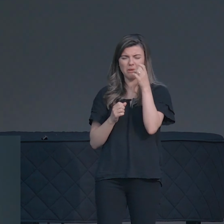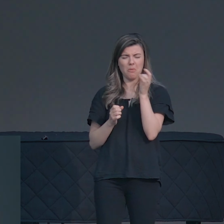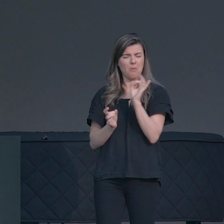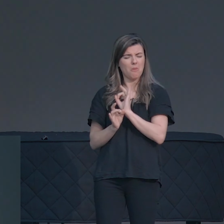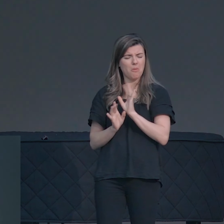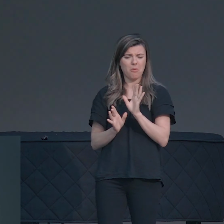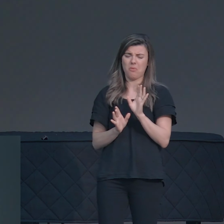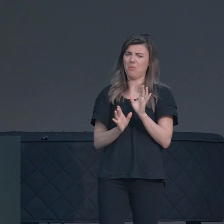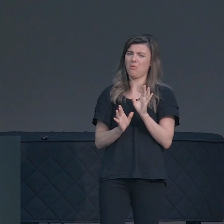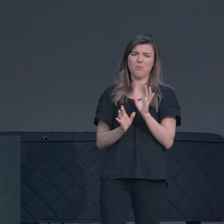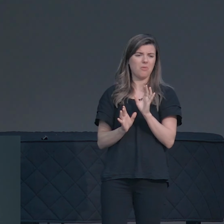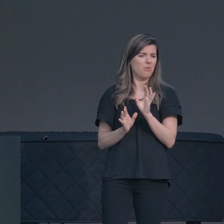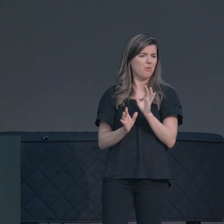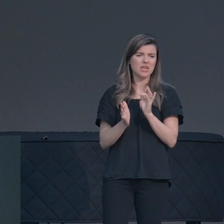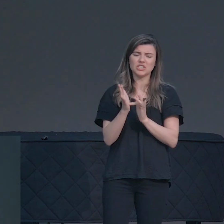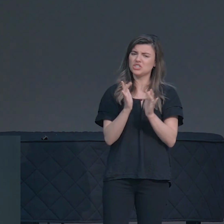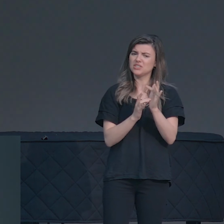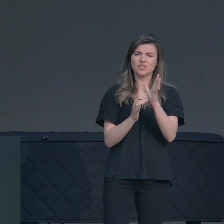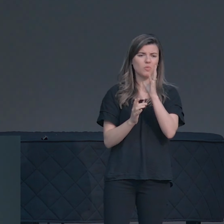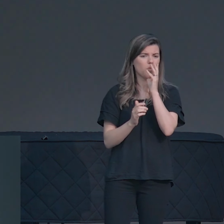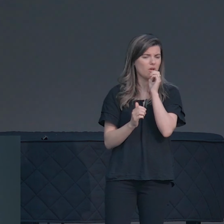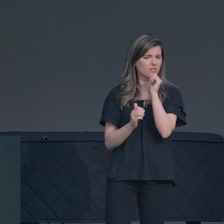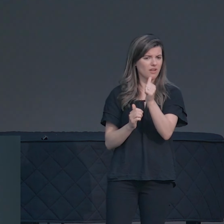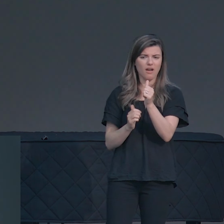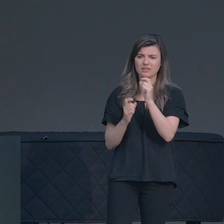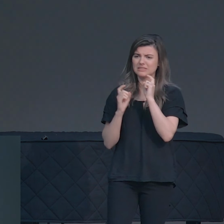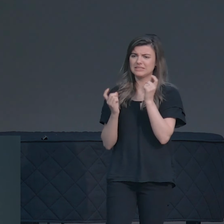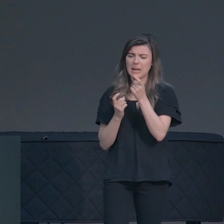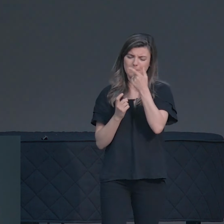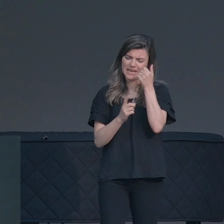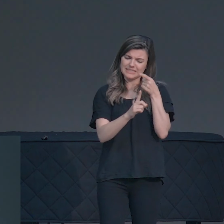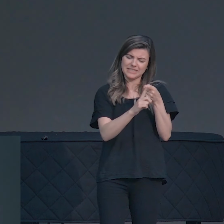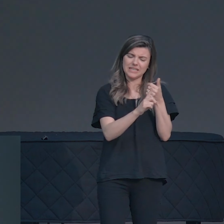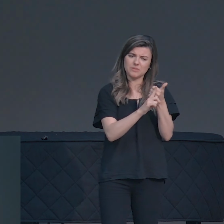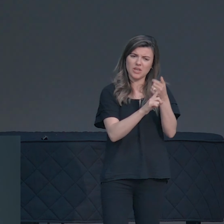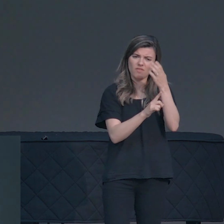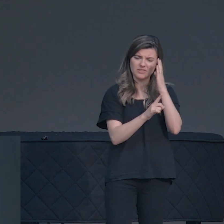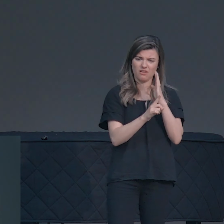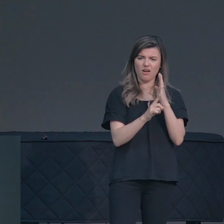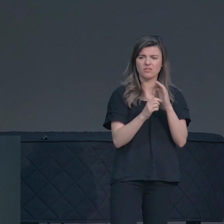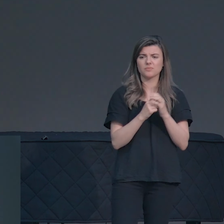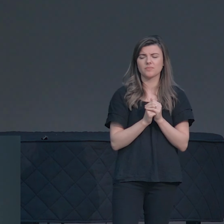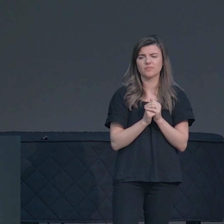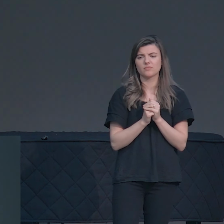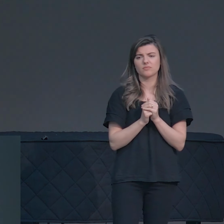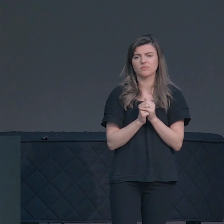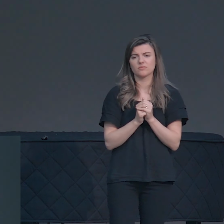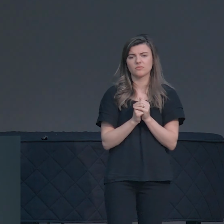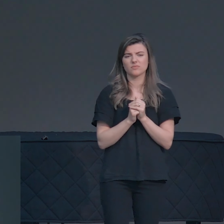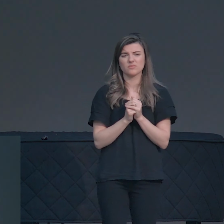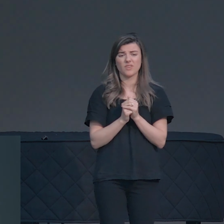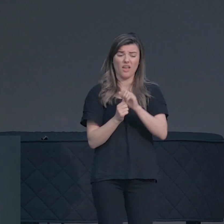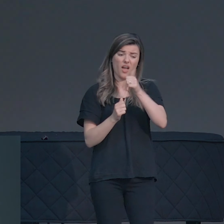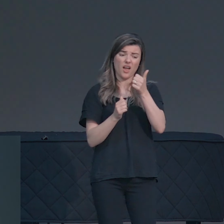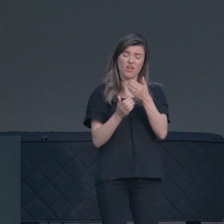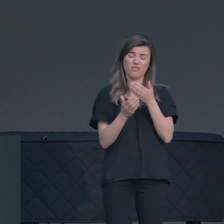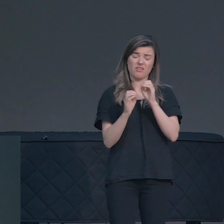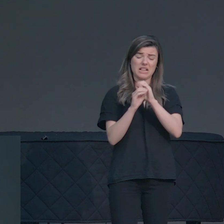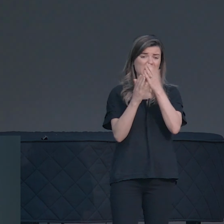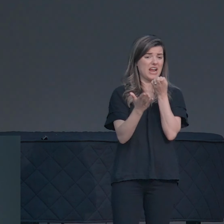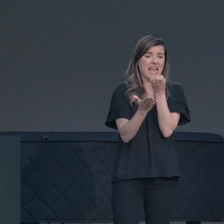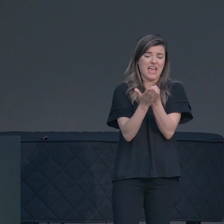Jesus will not give in to this temptation because he is God. And the third and really the most clear evidence we see